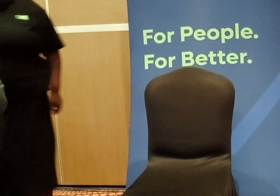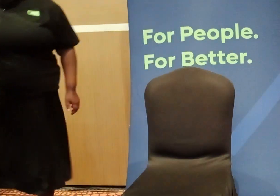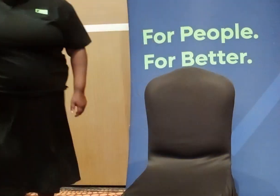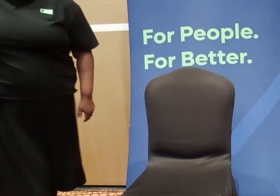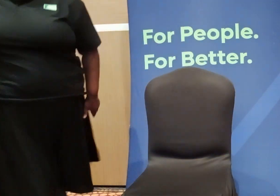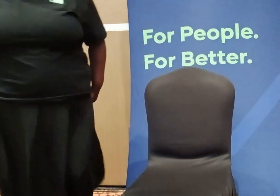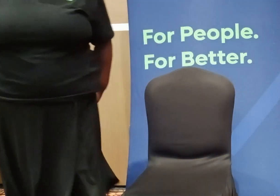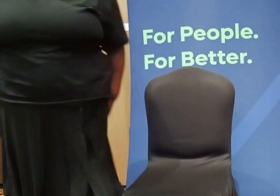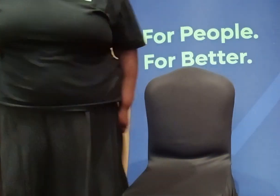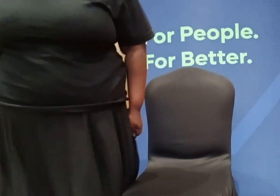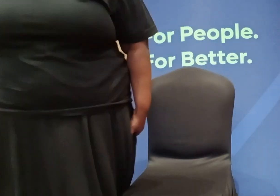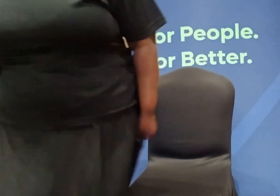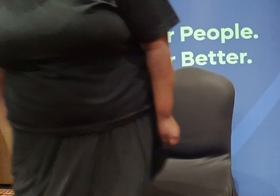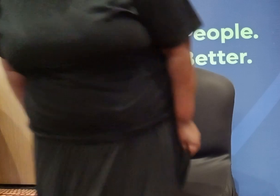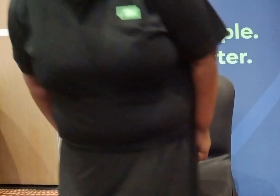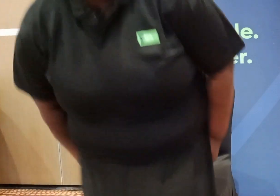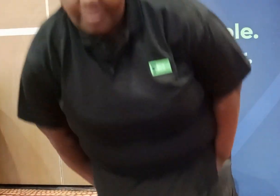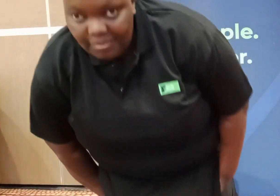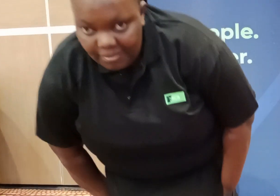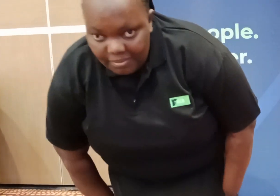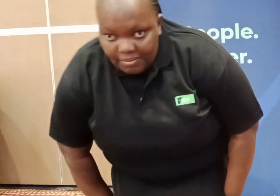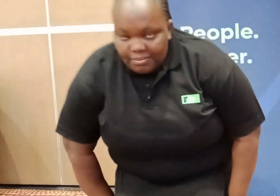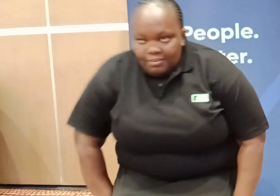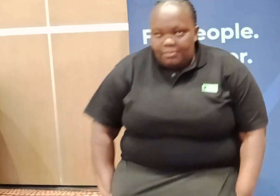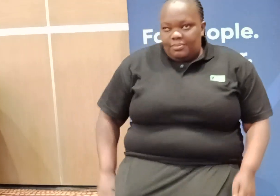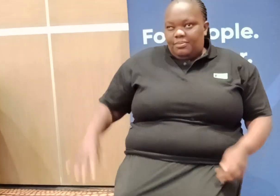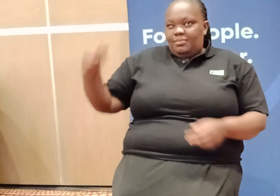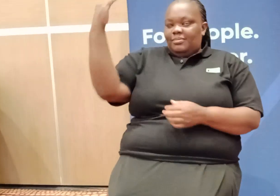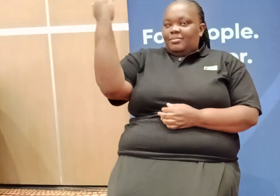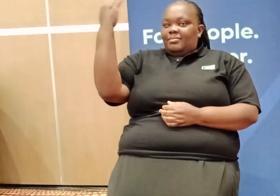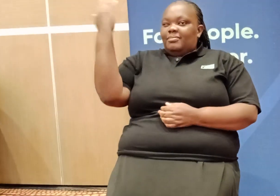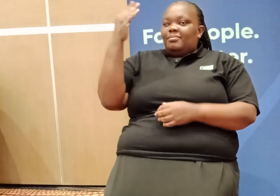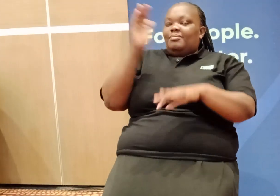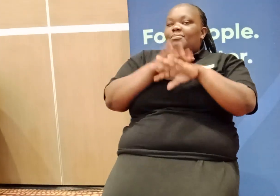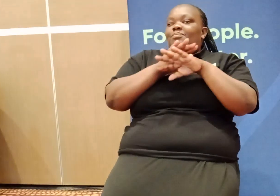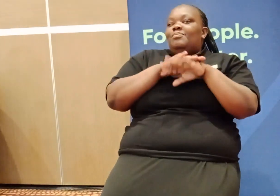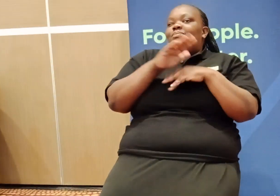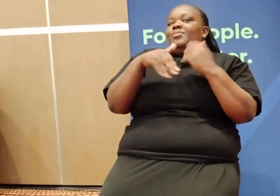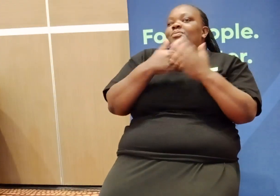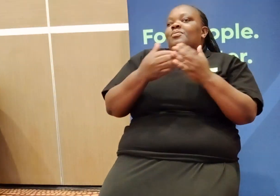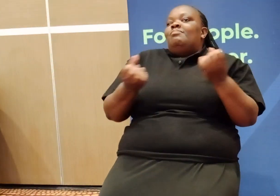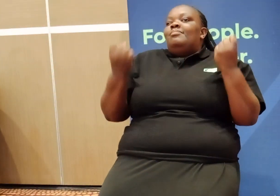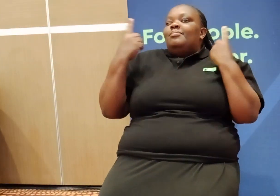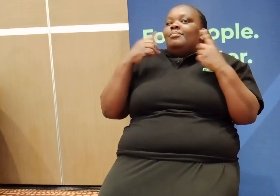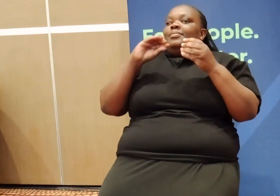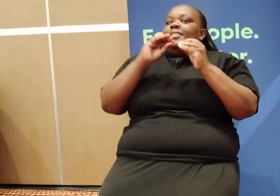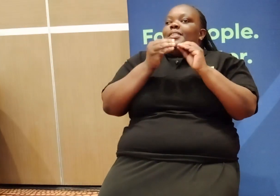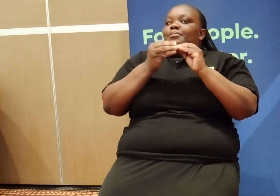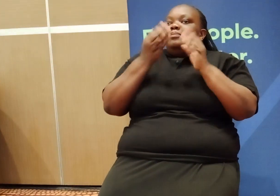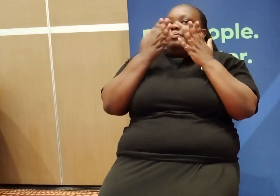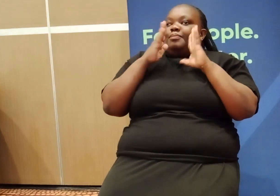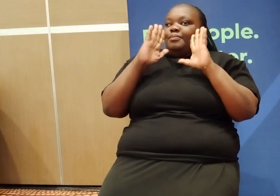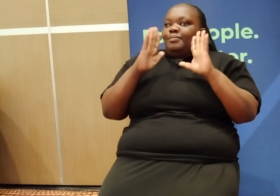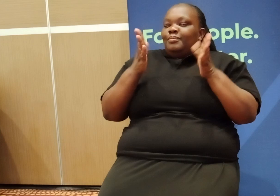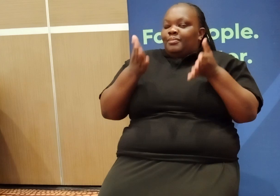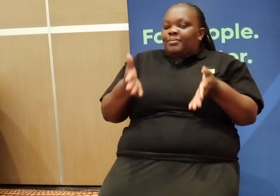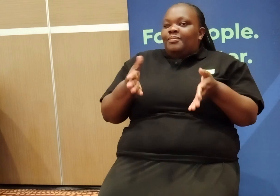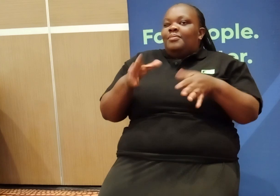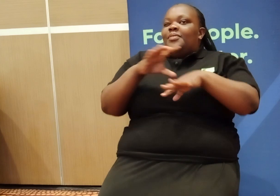That was a very good presentation that you shared with us. I'm sure we all understood all the numbers. So we now want to get to the session where